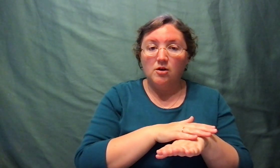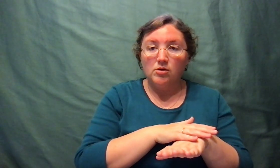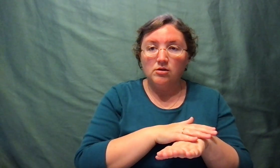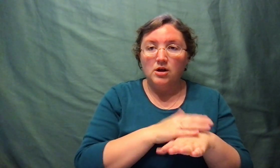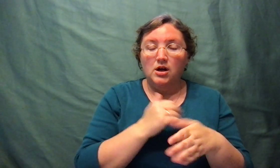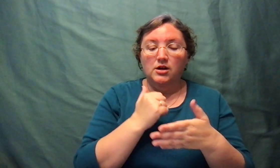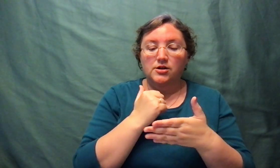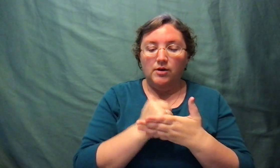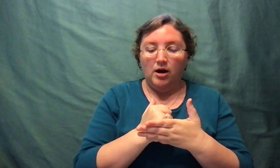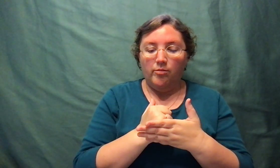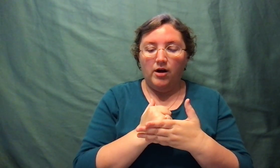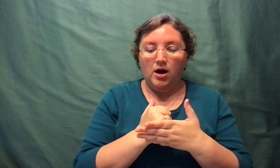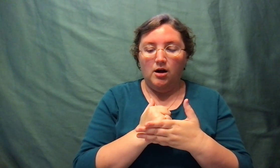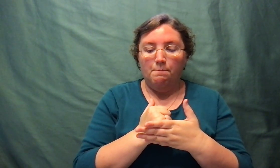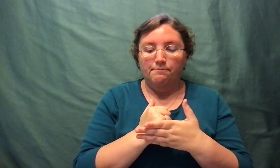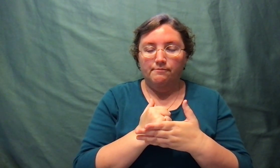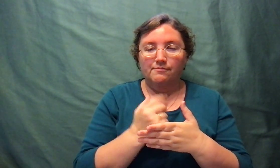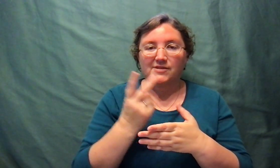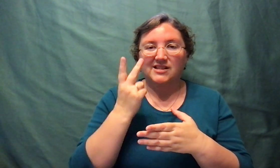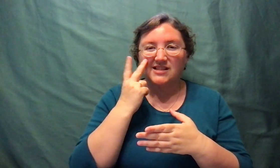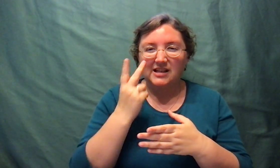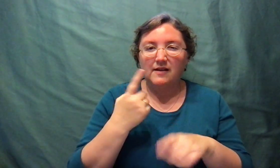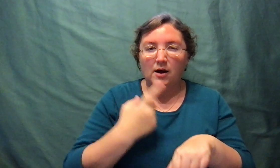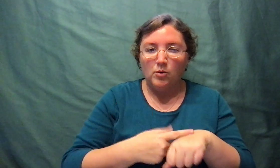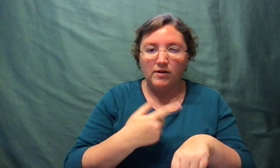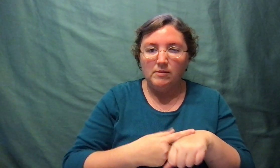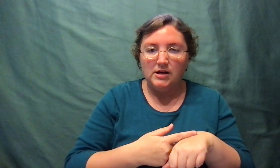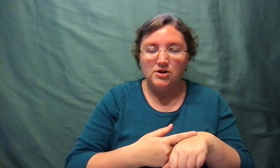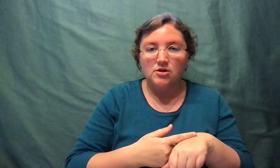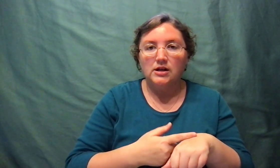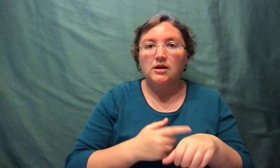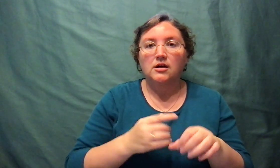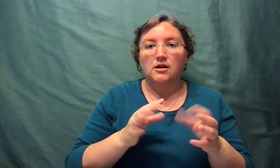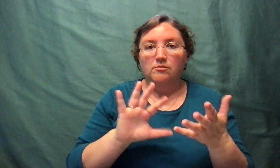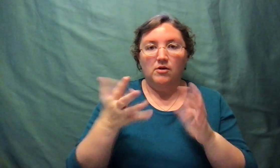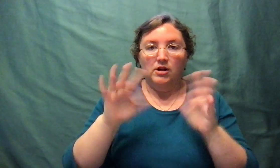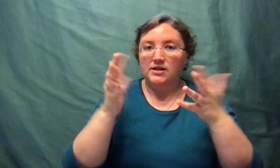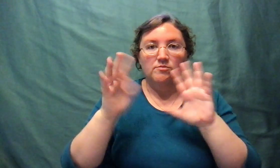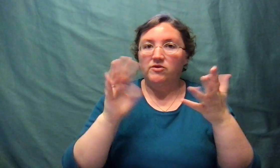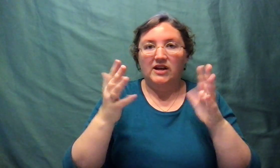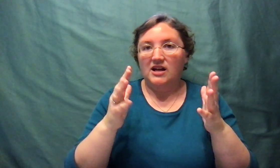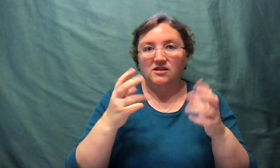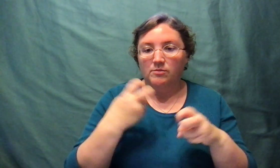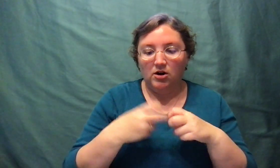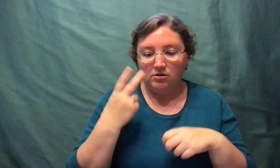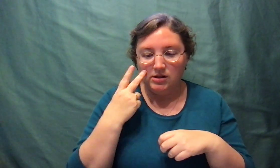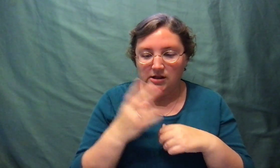slower to help to see that rhythm initially. Lots of moving hands can be hard to see.